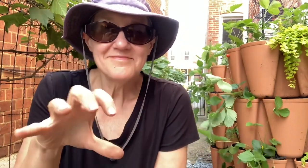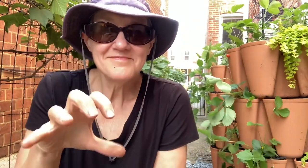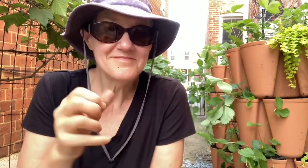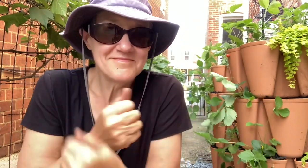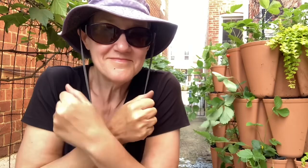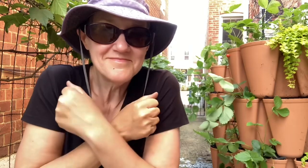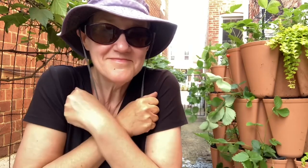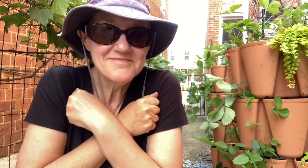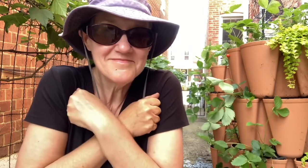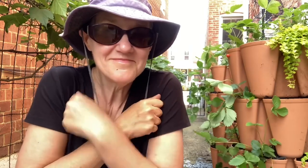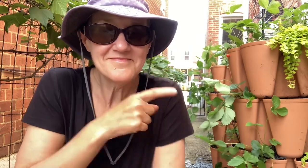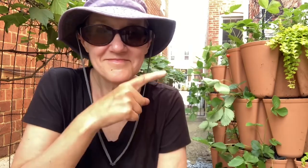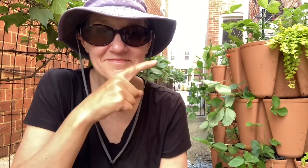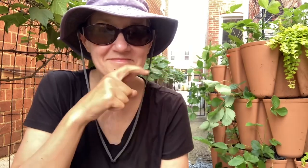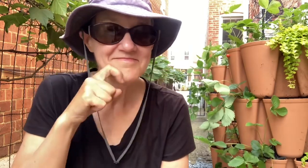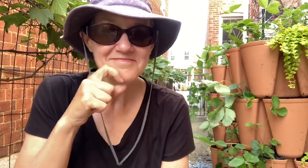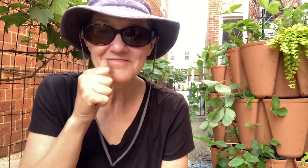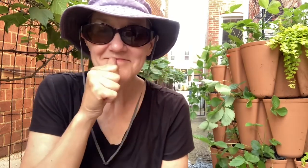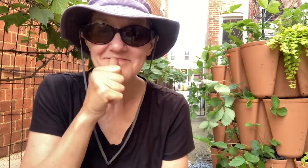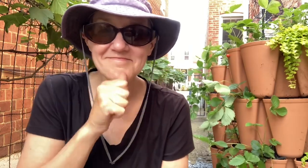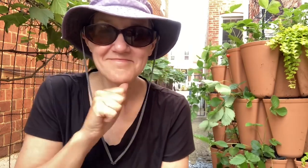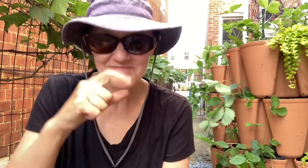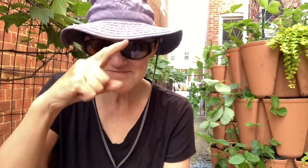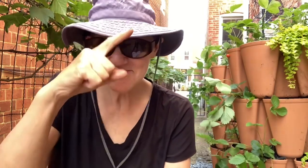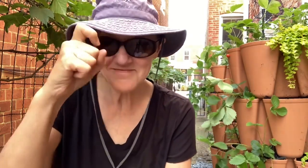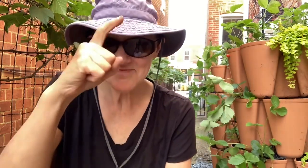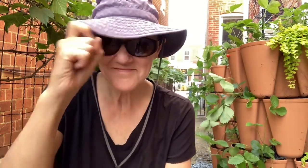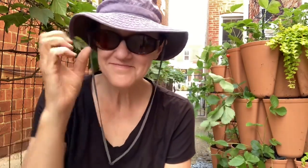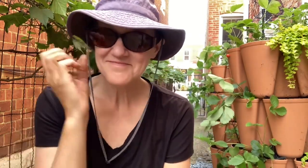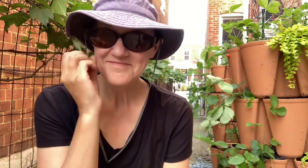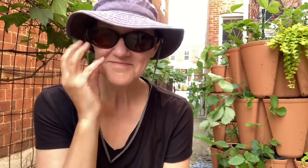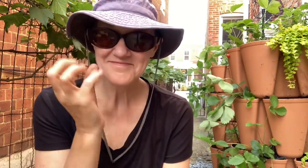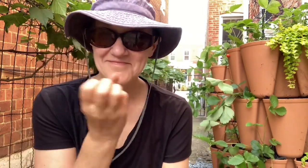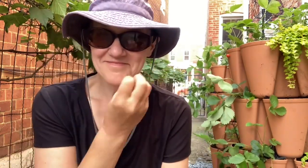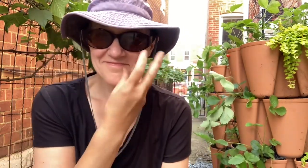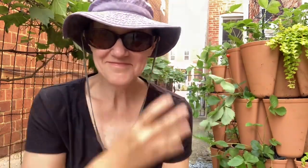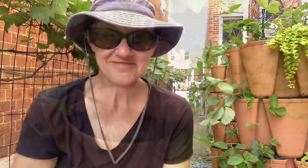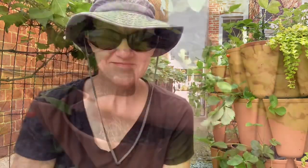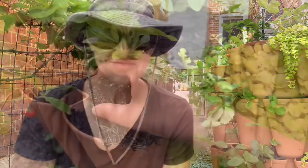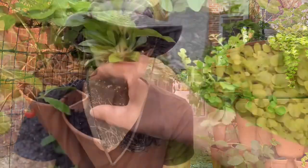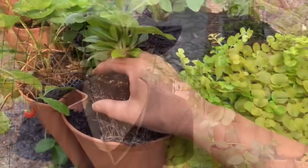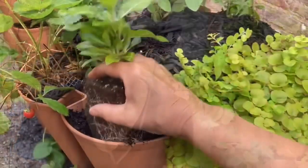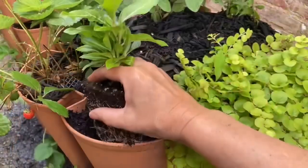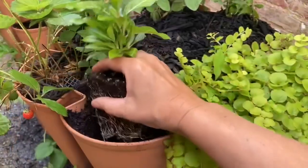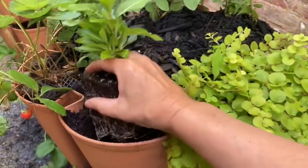It's a heat-loving, drought-tolerant summer flower.